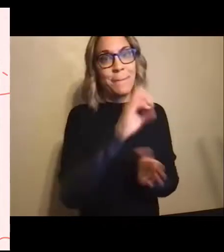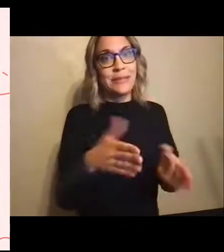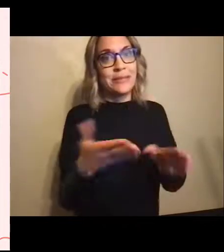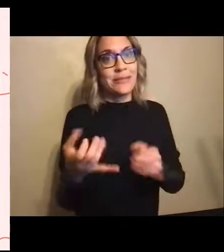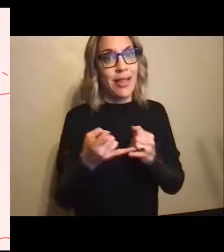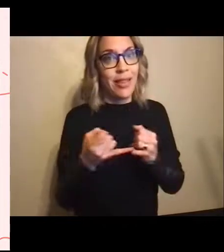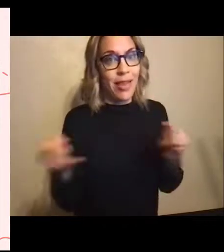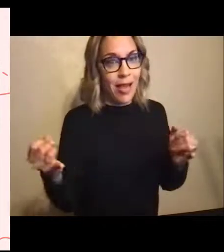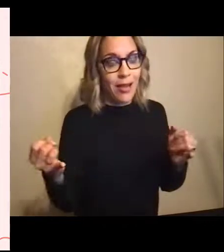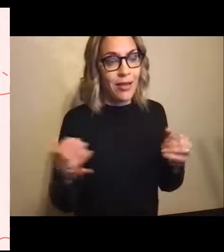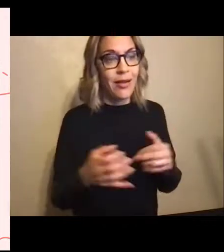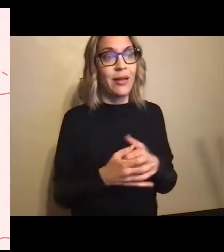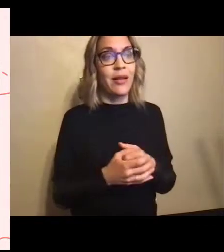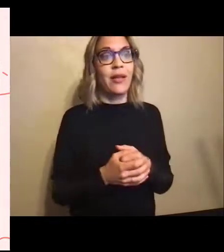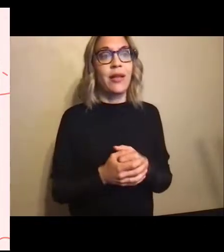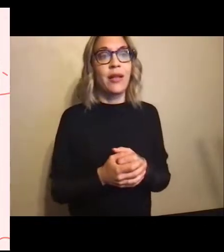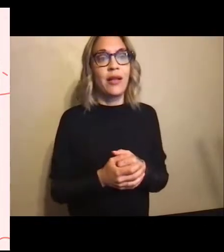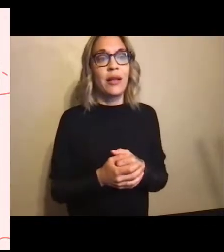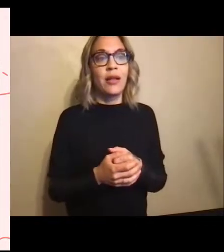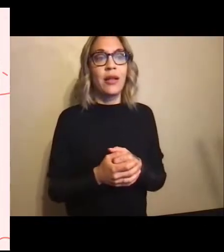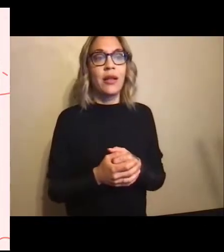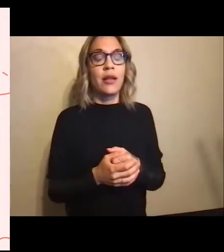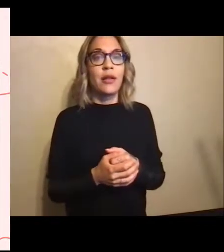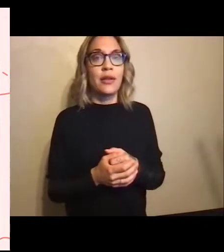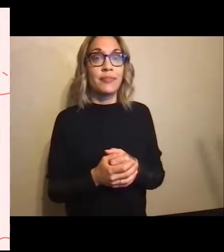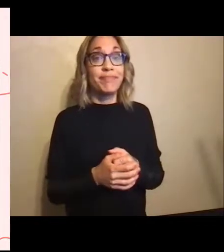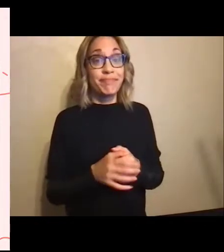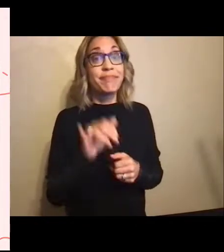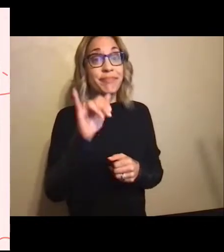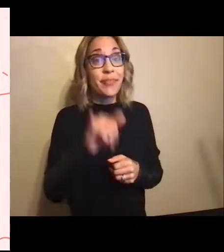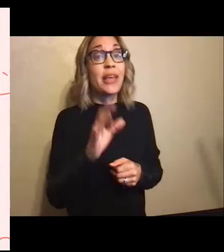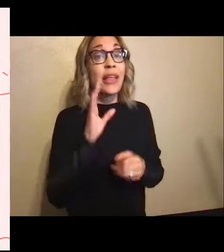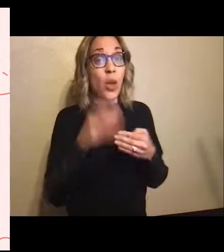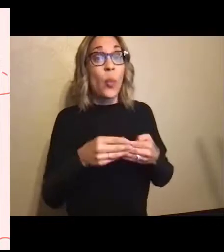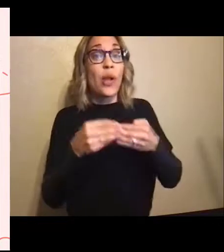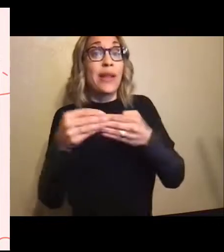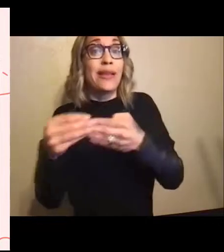Maybe you've experienced missing several deadlines.